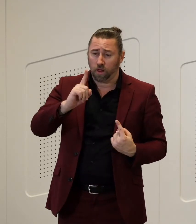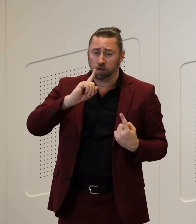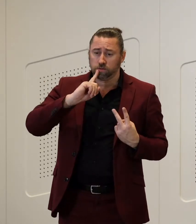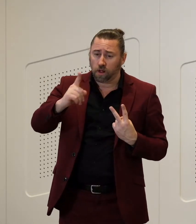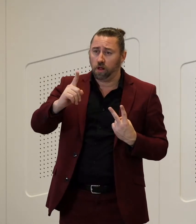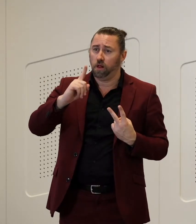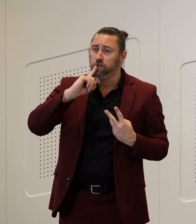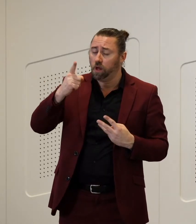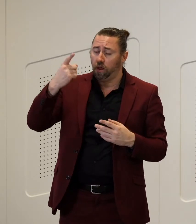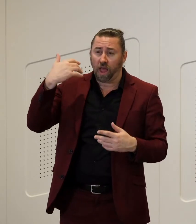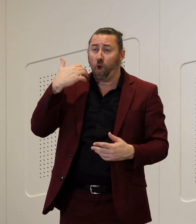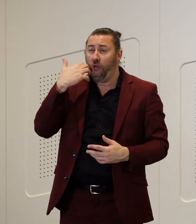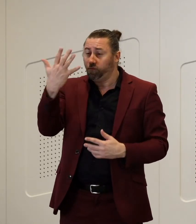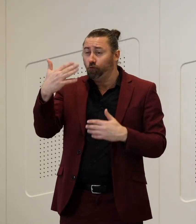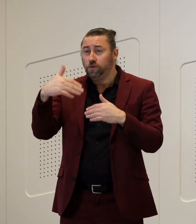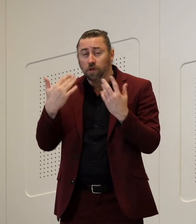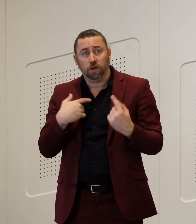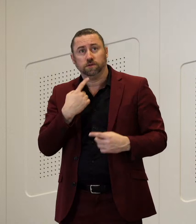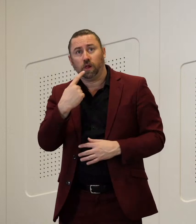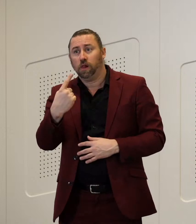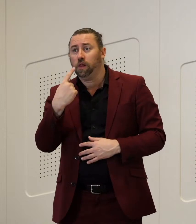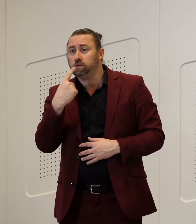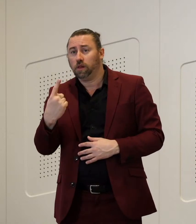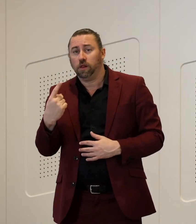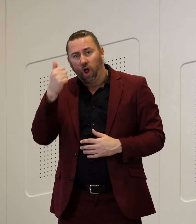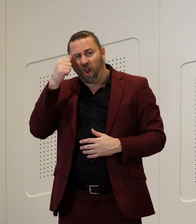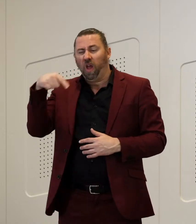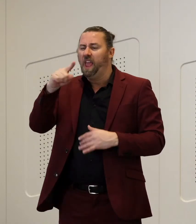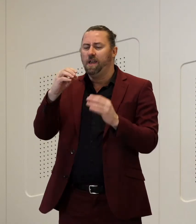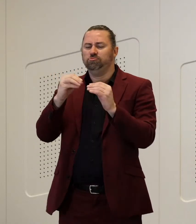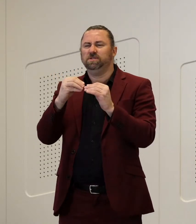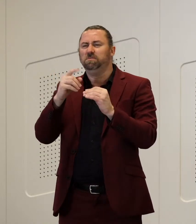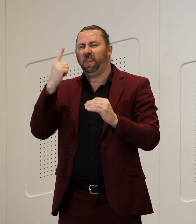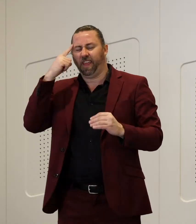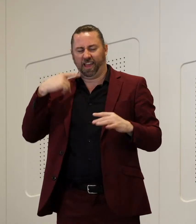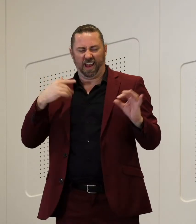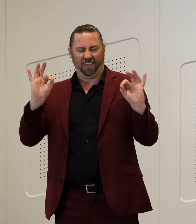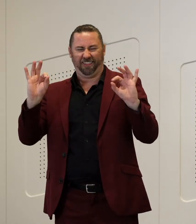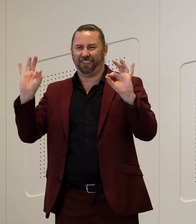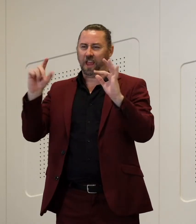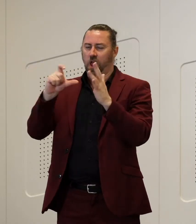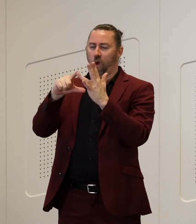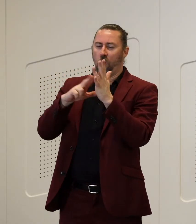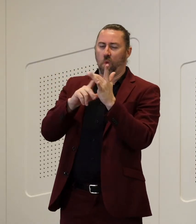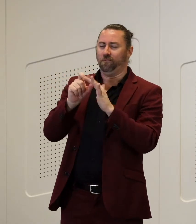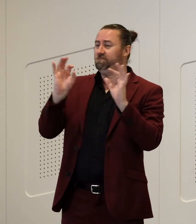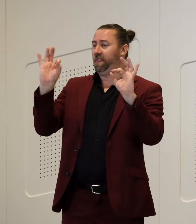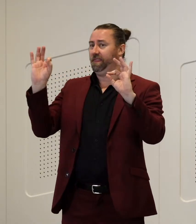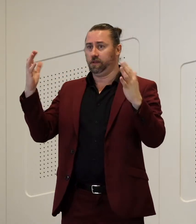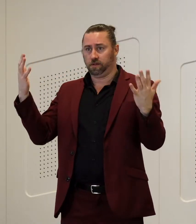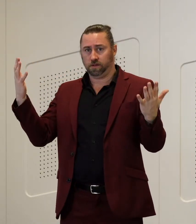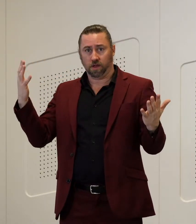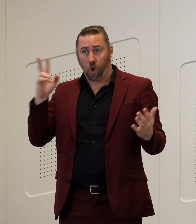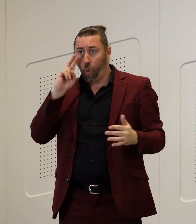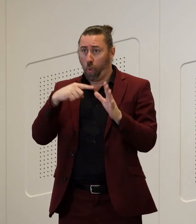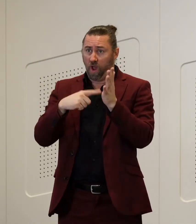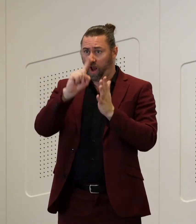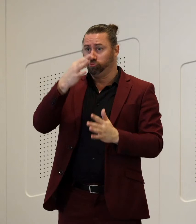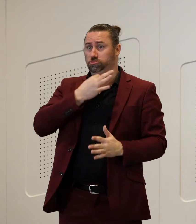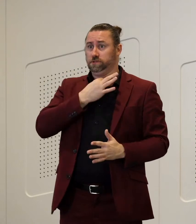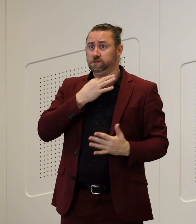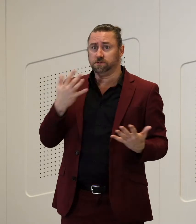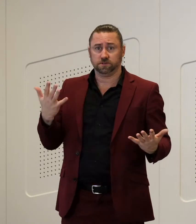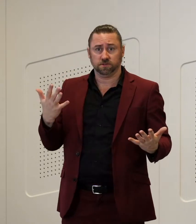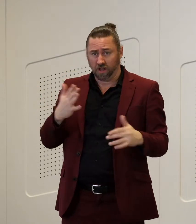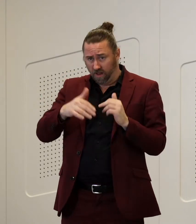be why people have got a bit complacent, but the risks now are as great as they've ever been, maybe even